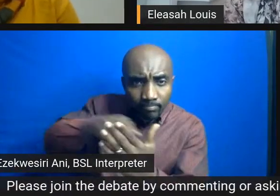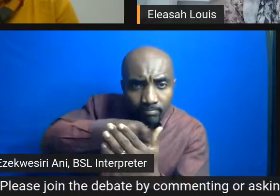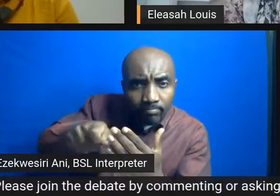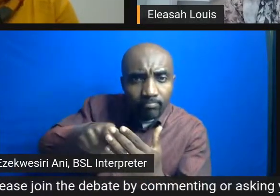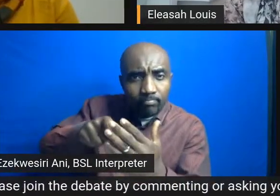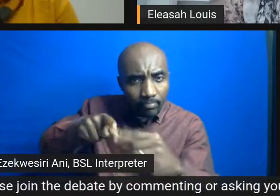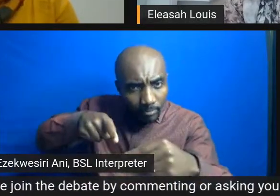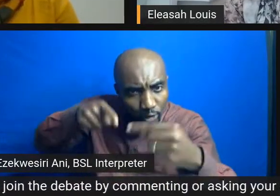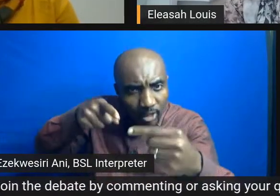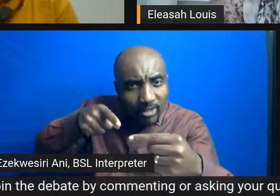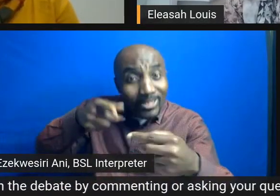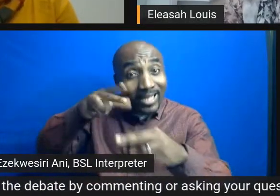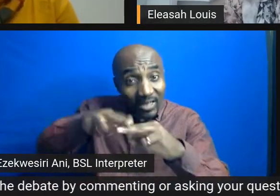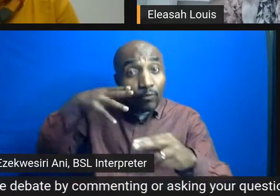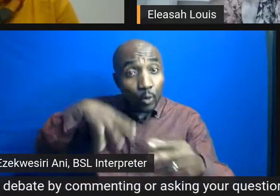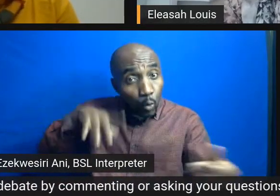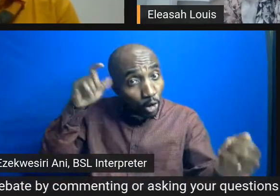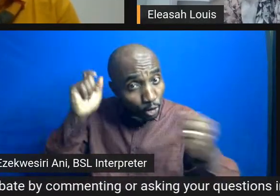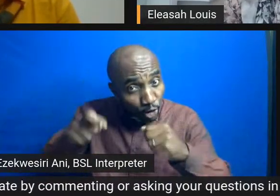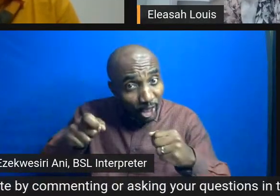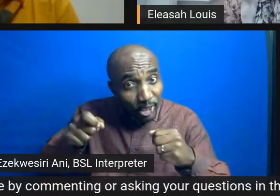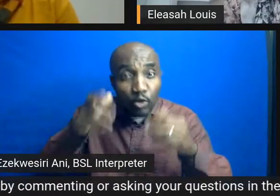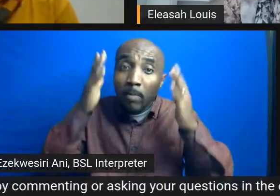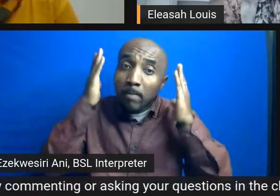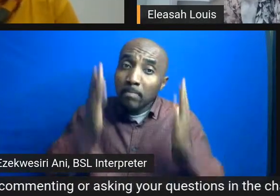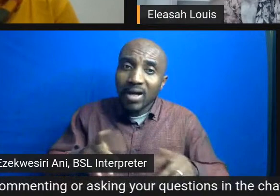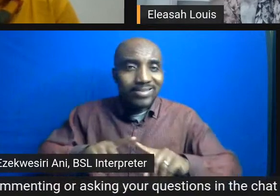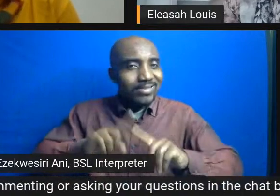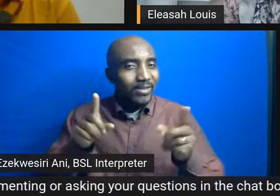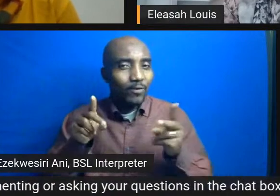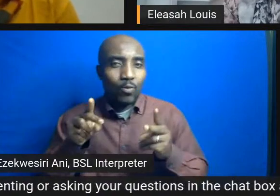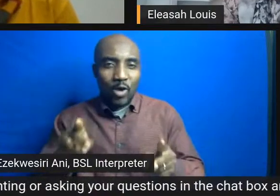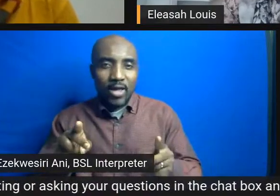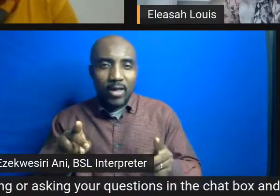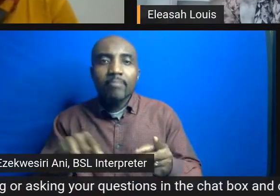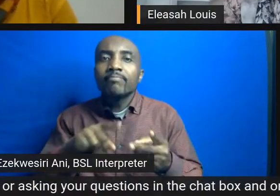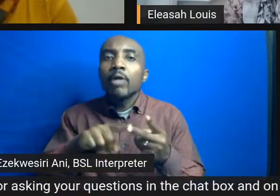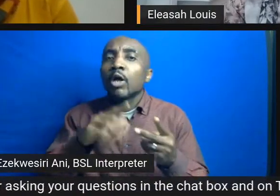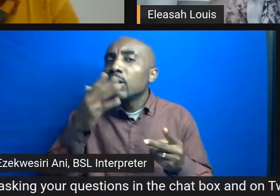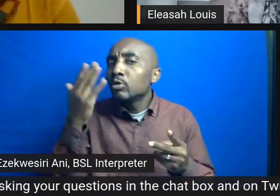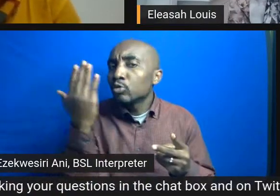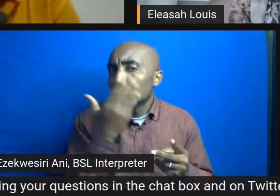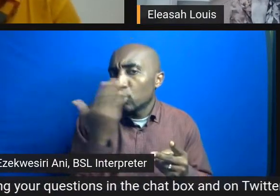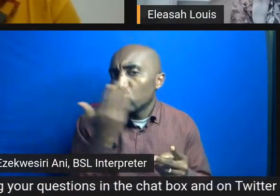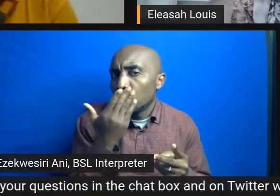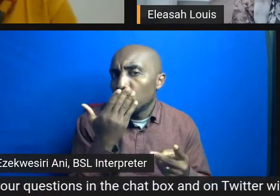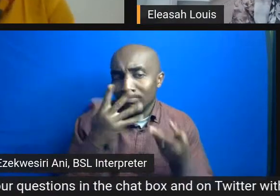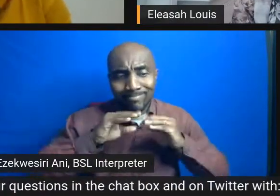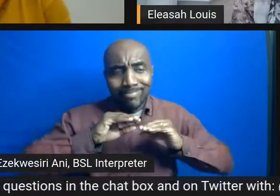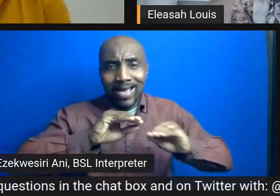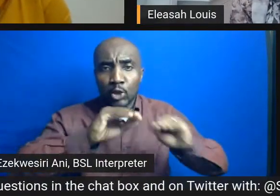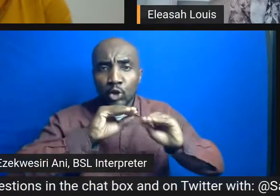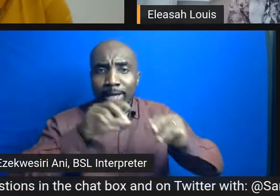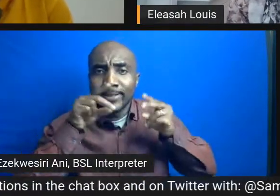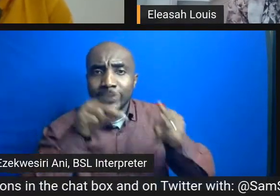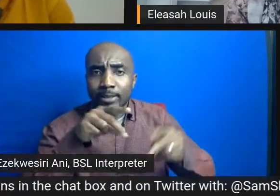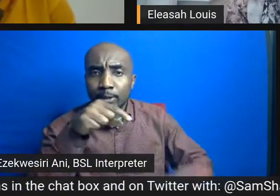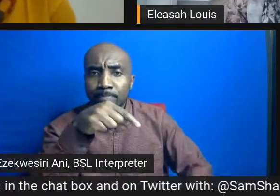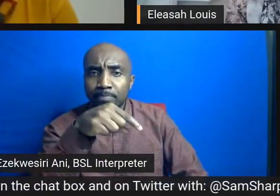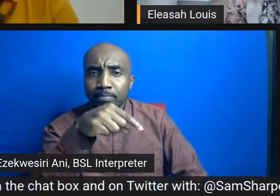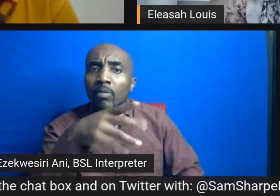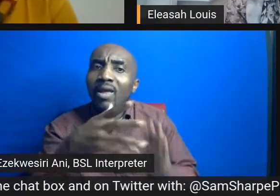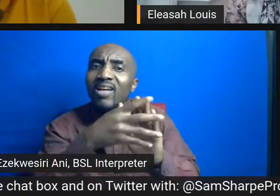have to do things differently. In schools, if we run education systems, for example,